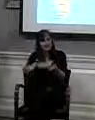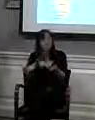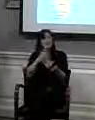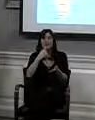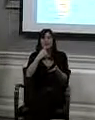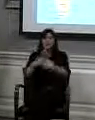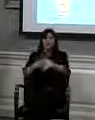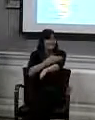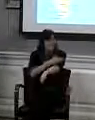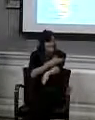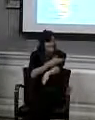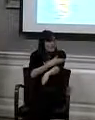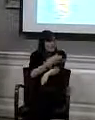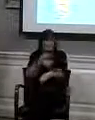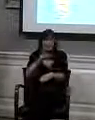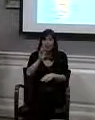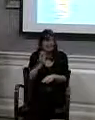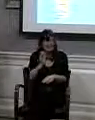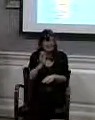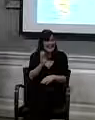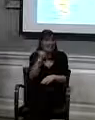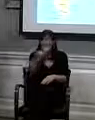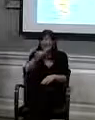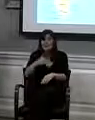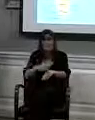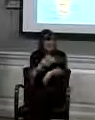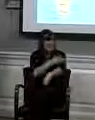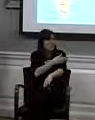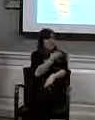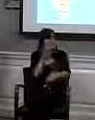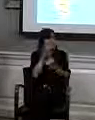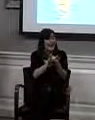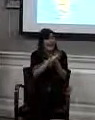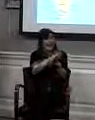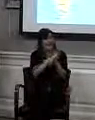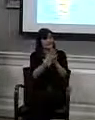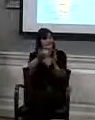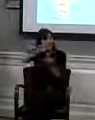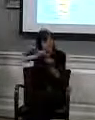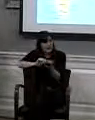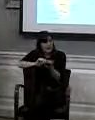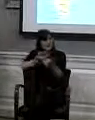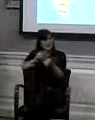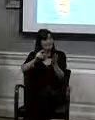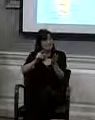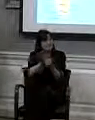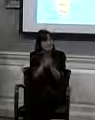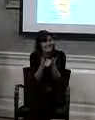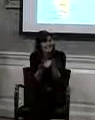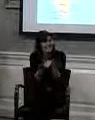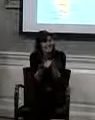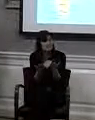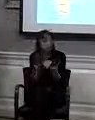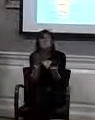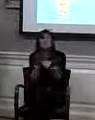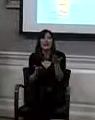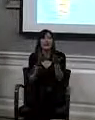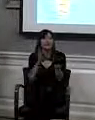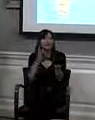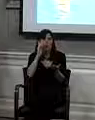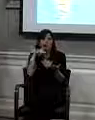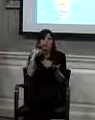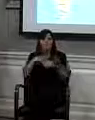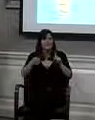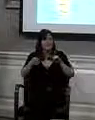reform for that matter, that gets incorporated into national textbooks and local practice may be very different than that originally conceptualized,